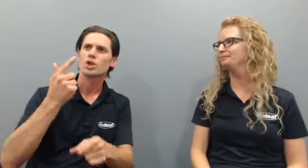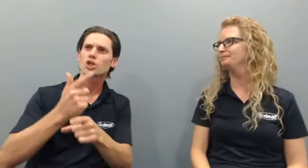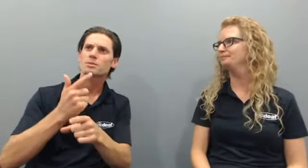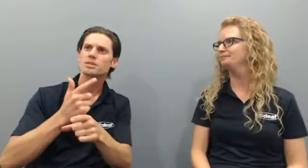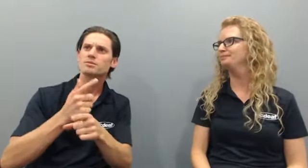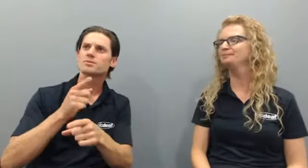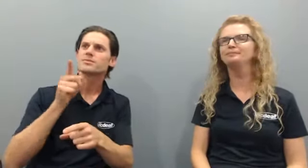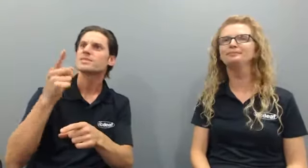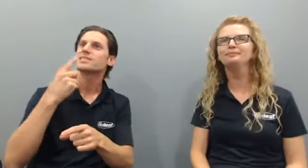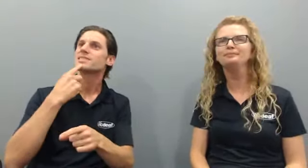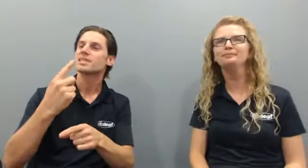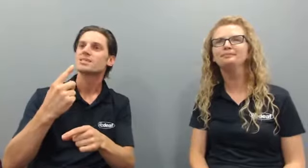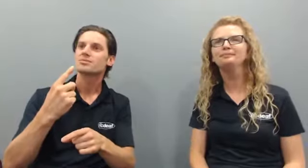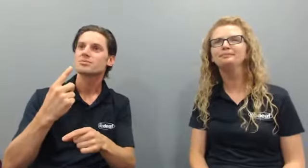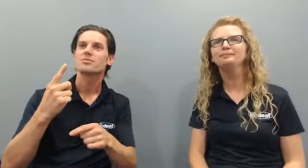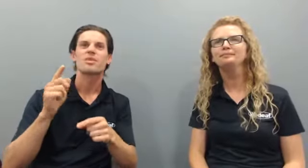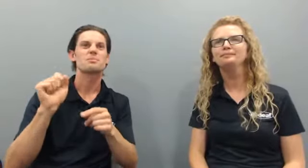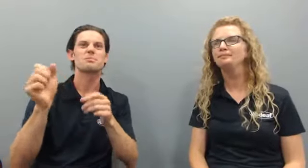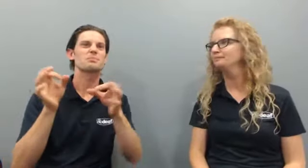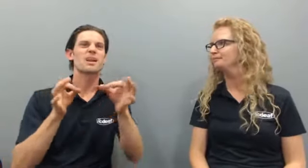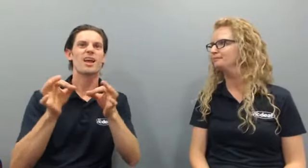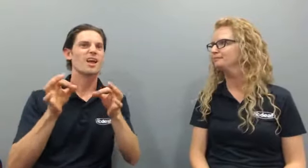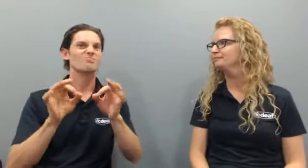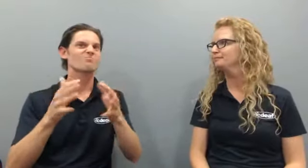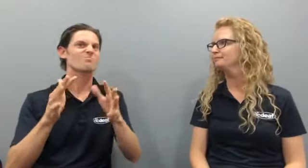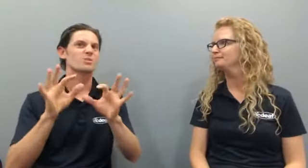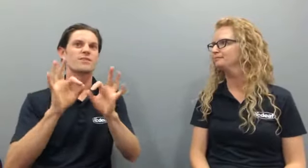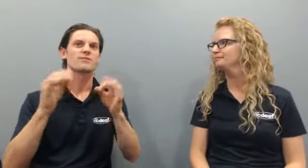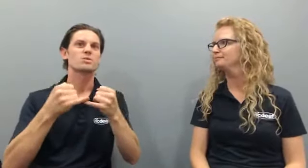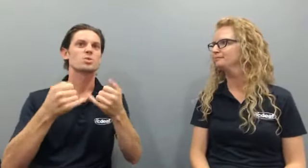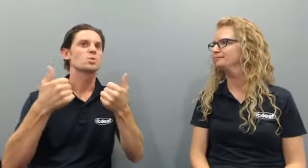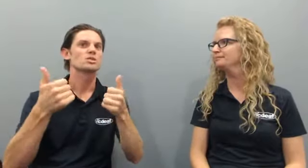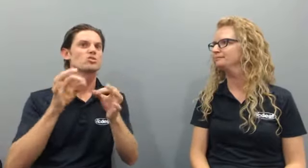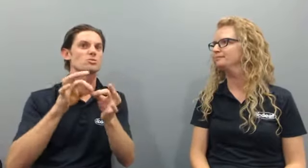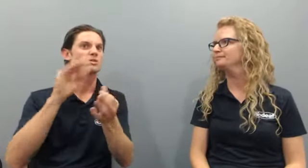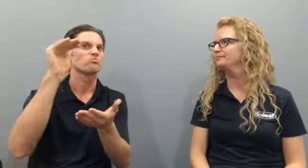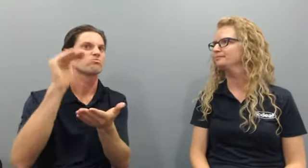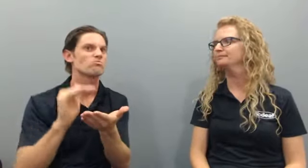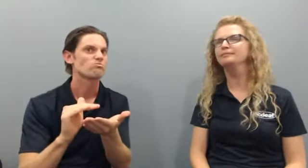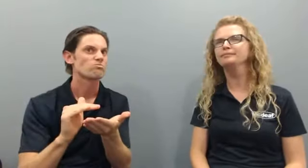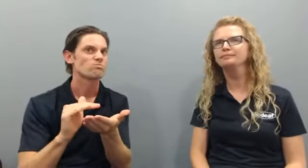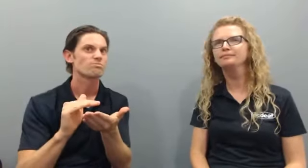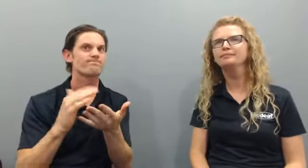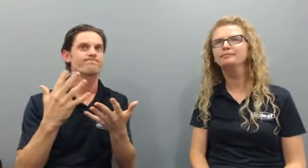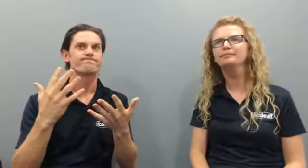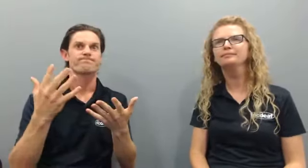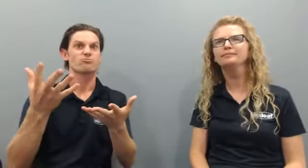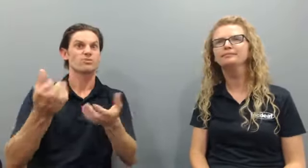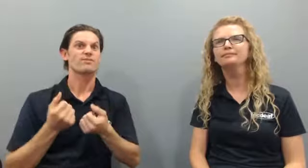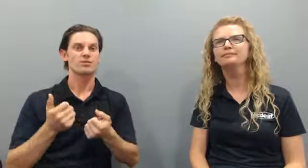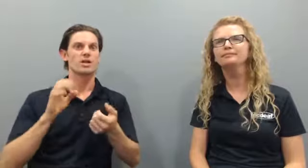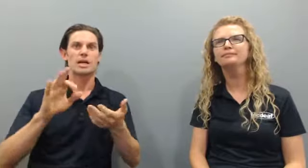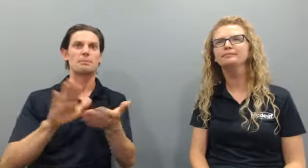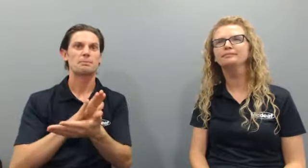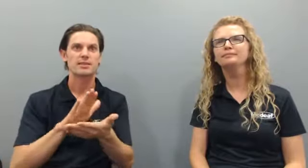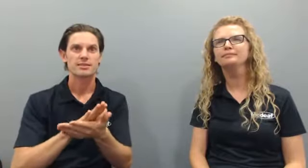NDIS. We have a comment here that says their plan wasn't very great and the interpreting allocation they got was